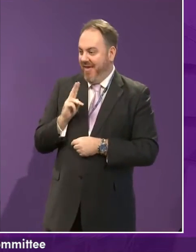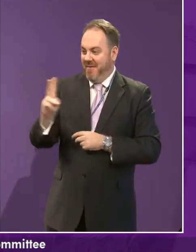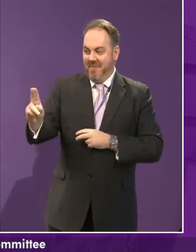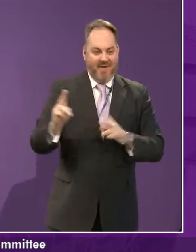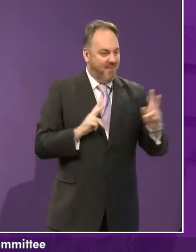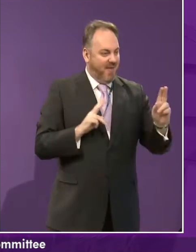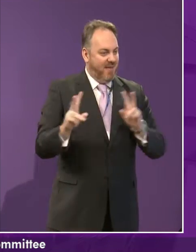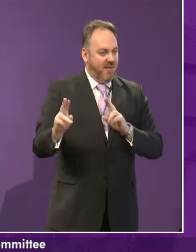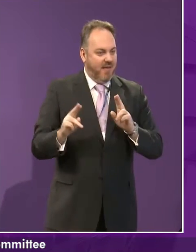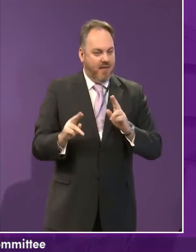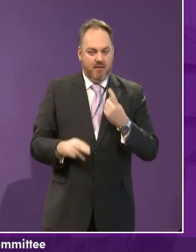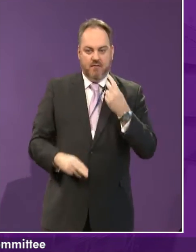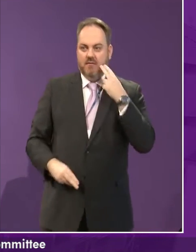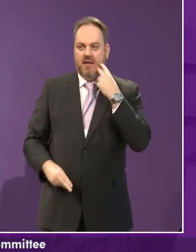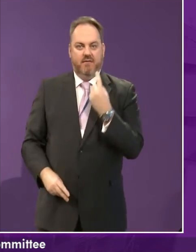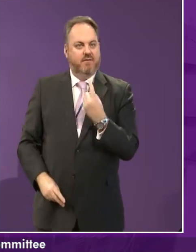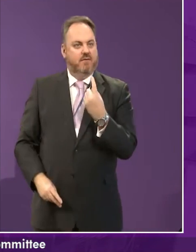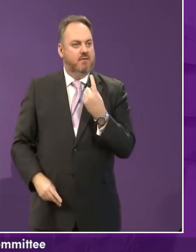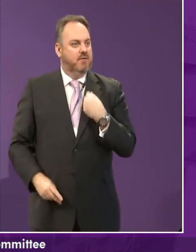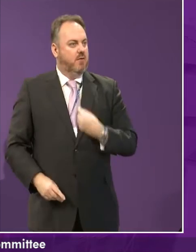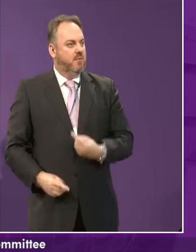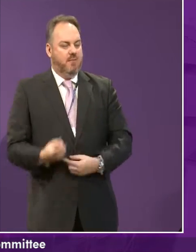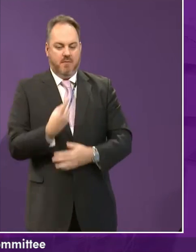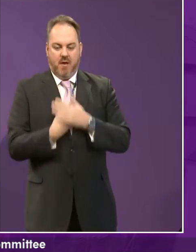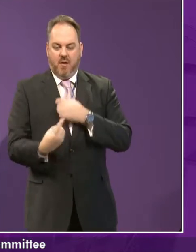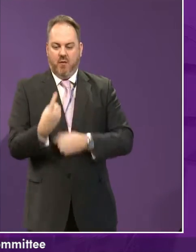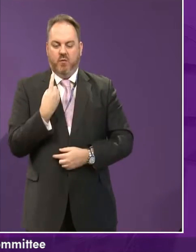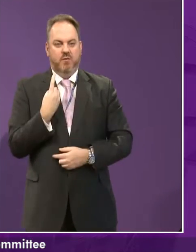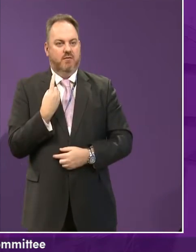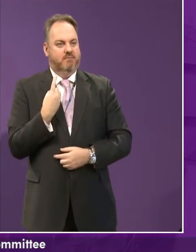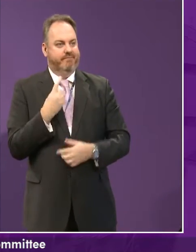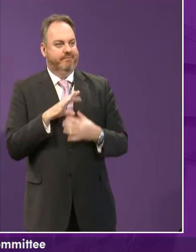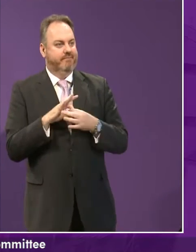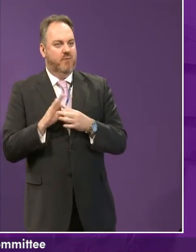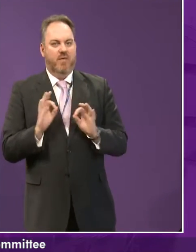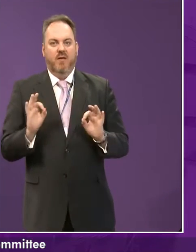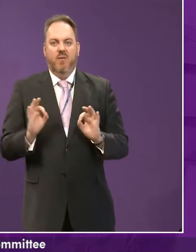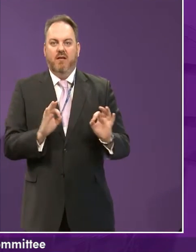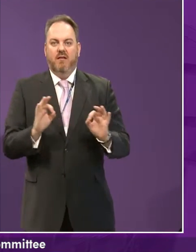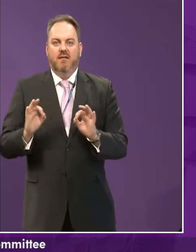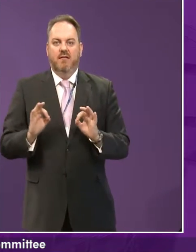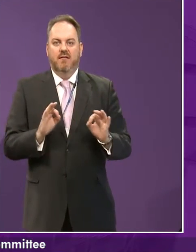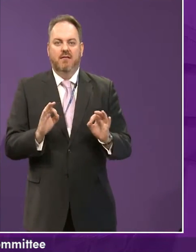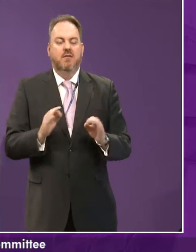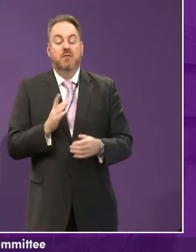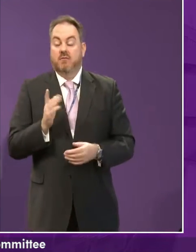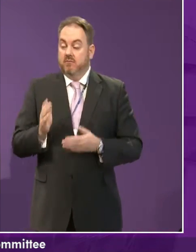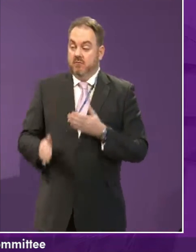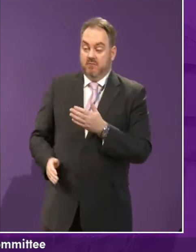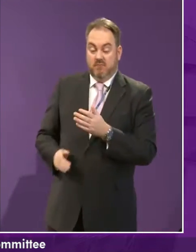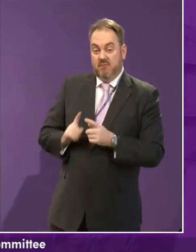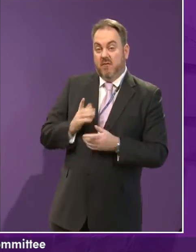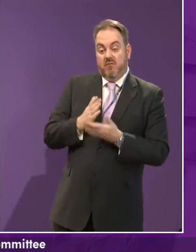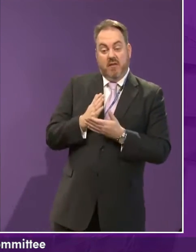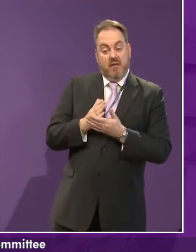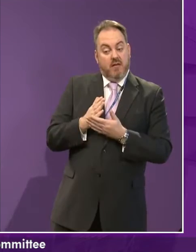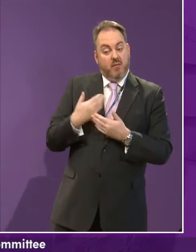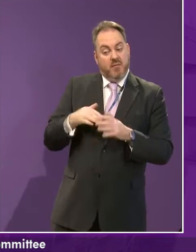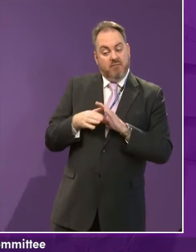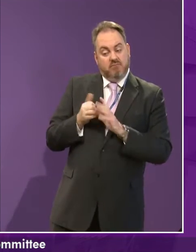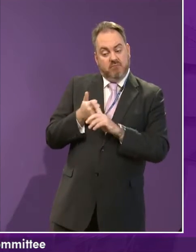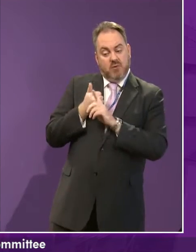Yeah, we certainly have a kind of a one-on, one-off process policy for, say, a deaf student that has to have an